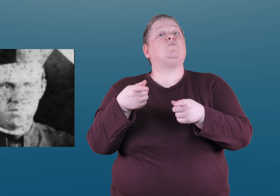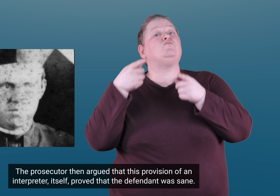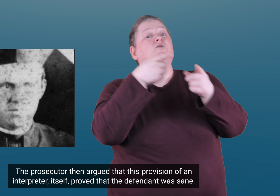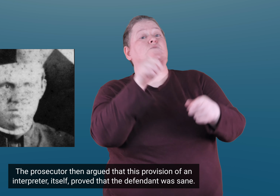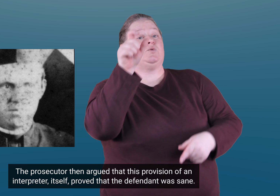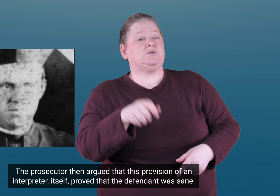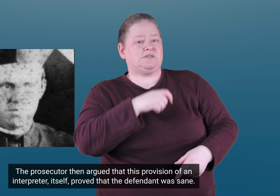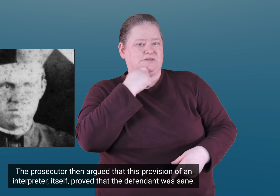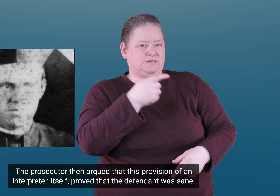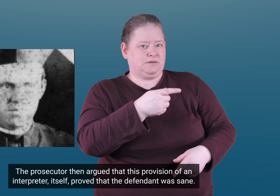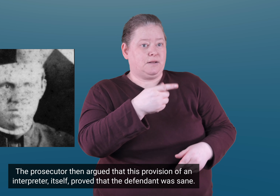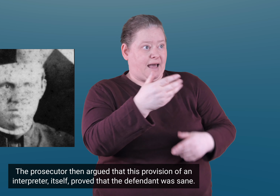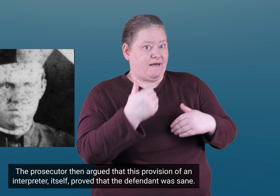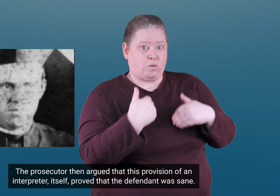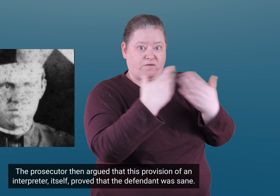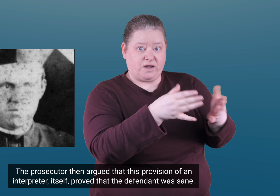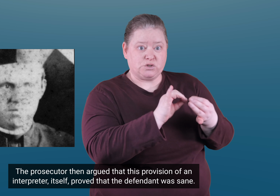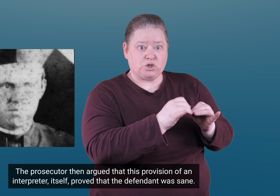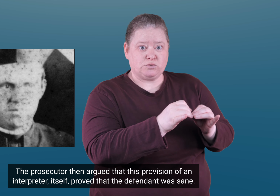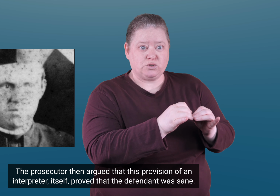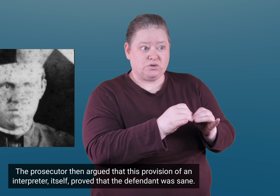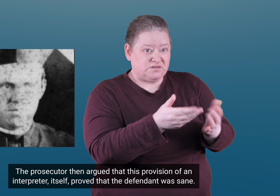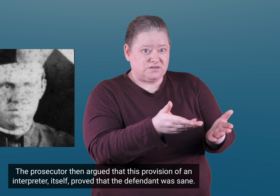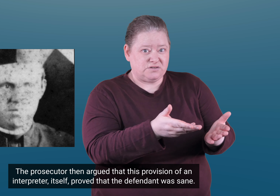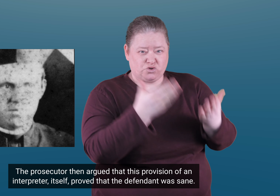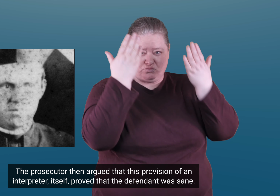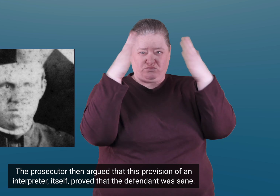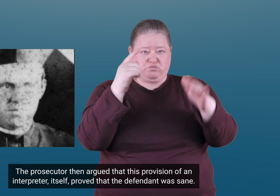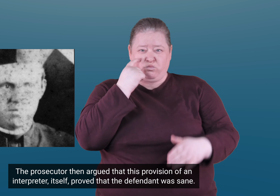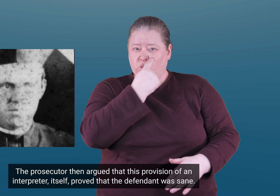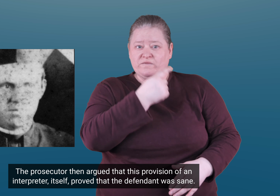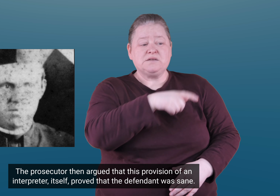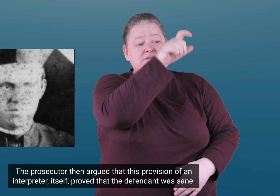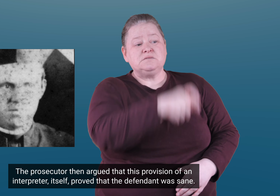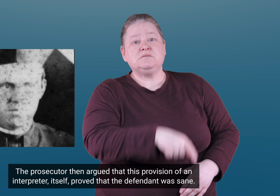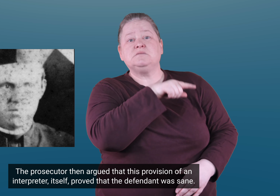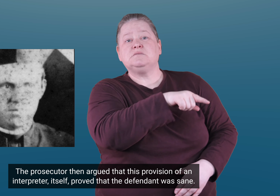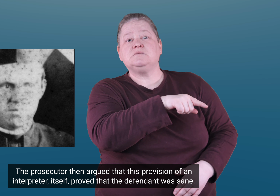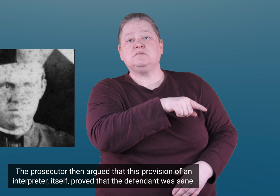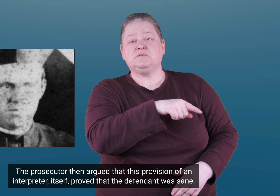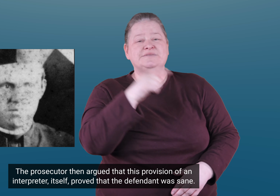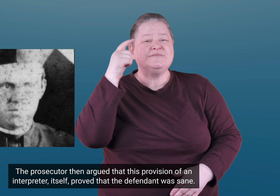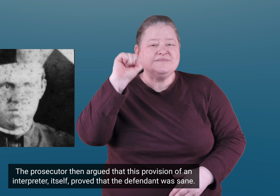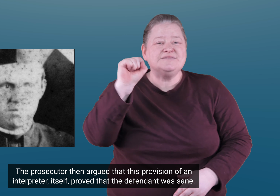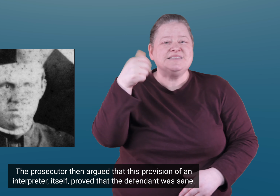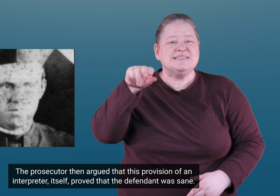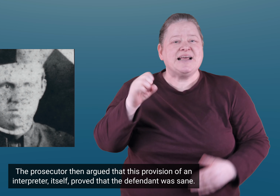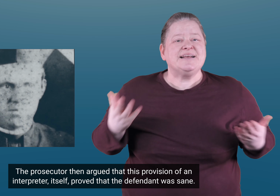The prosecutor then argued that this provision of an interpreter itself proved that the defendant was